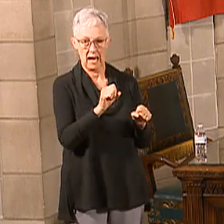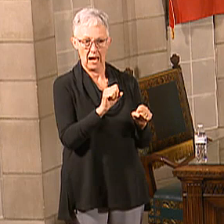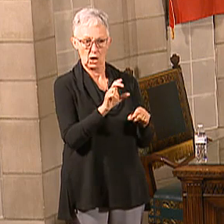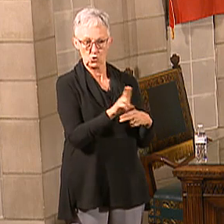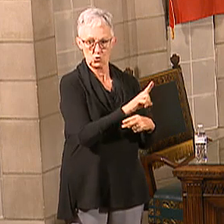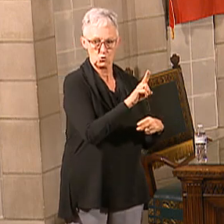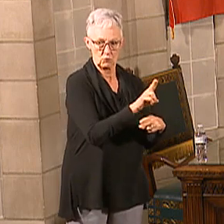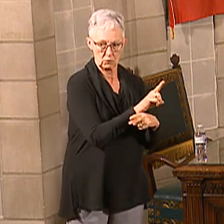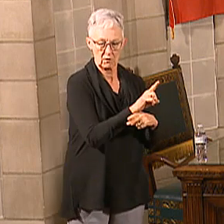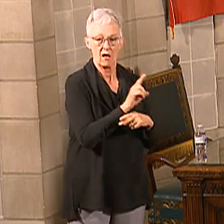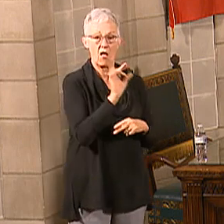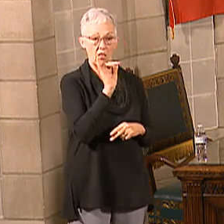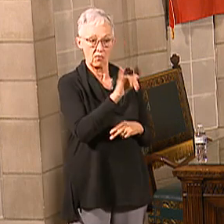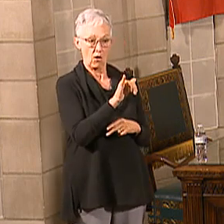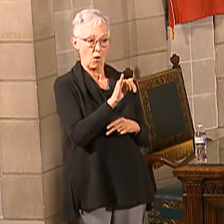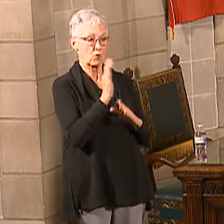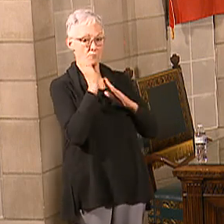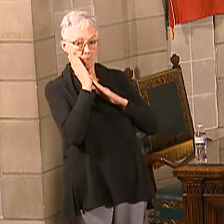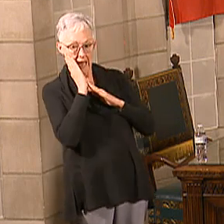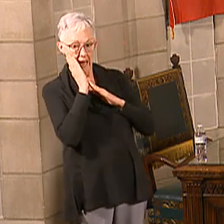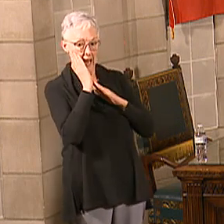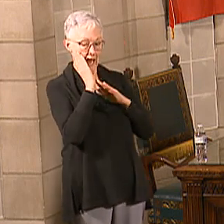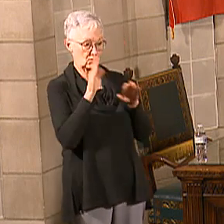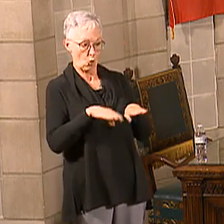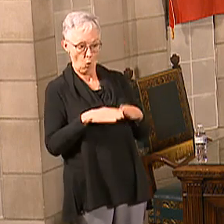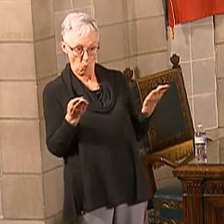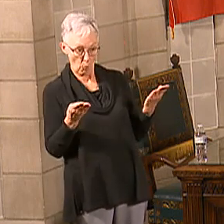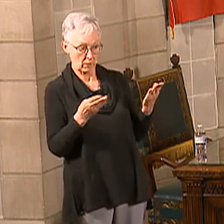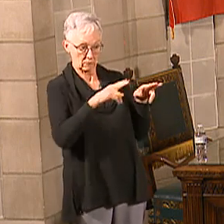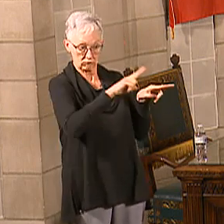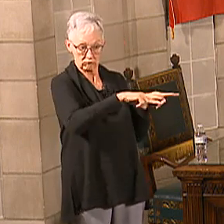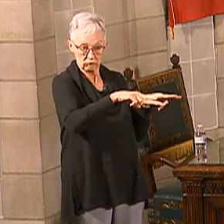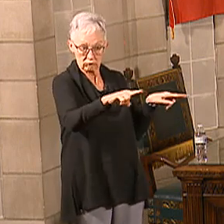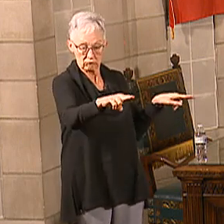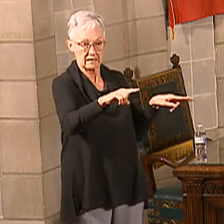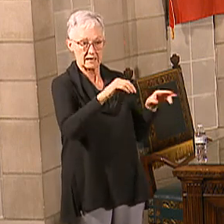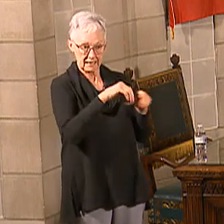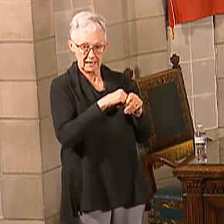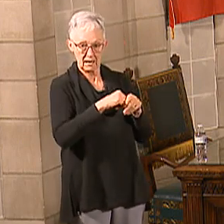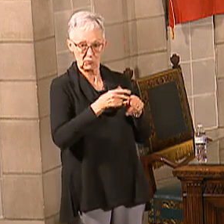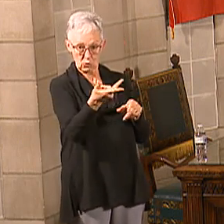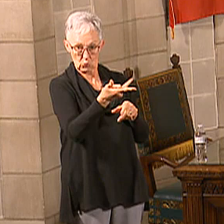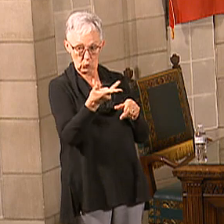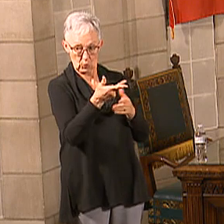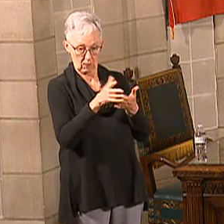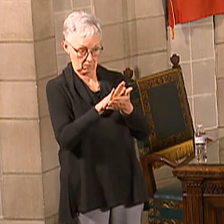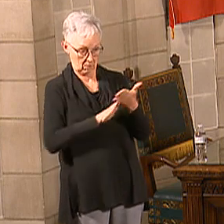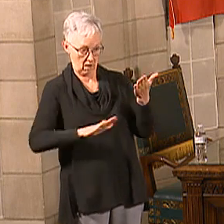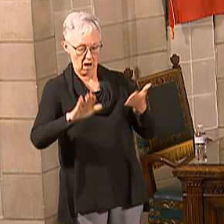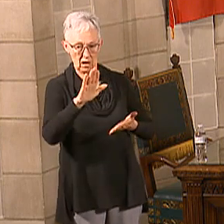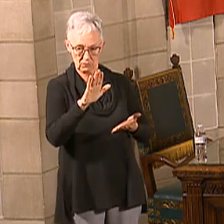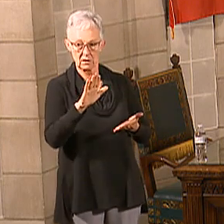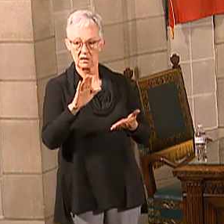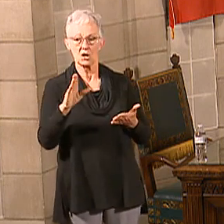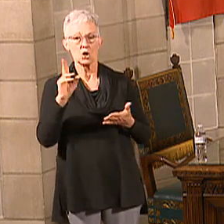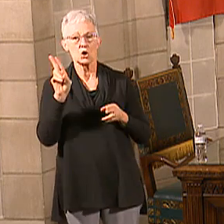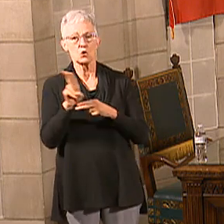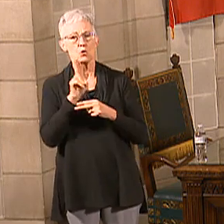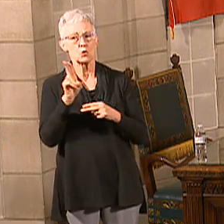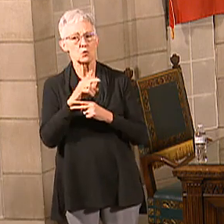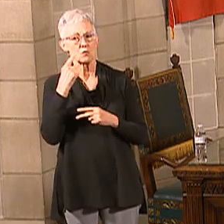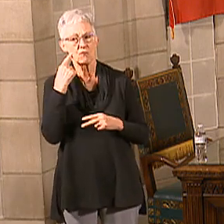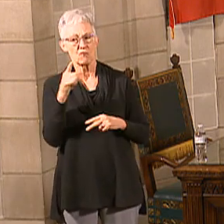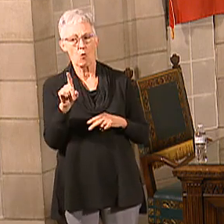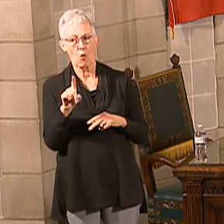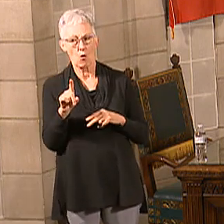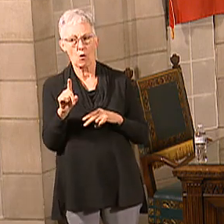for folks who need to quarantine and cannot go back home to do that. So you may remember one of our early healthcare workers from Methodist couldn't